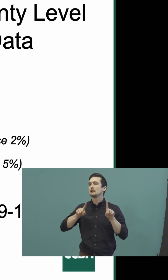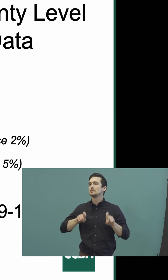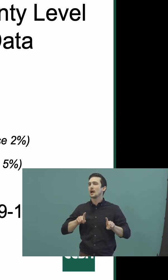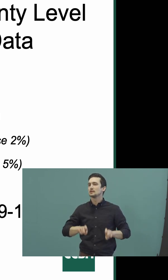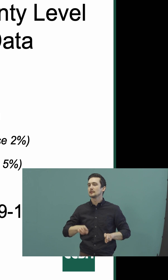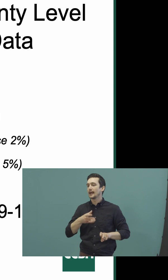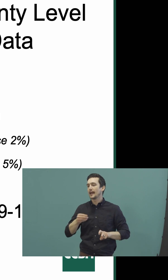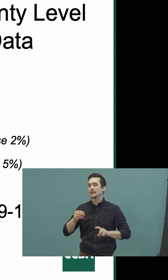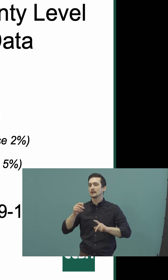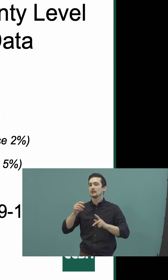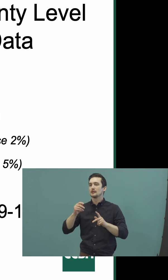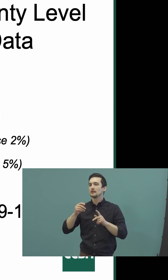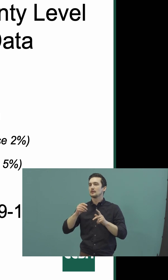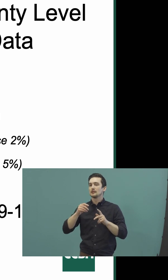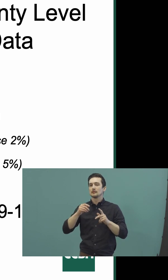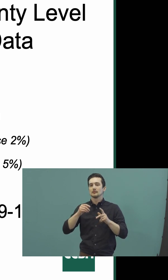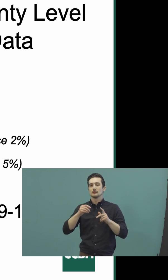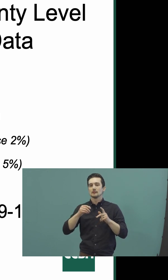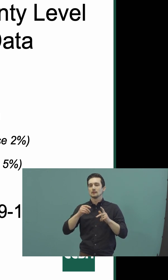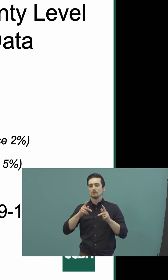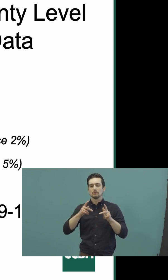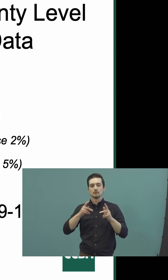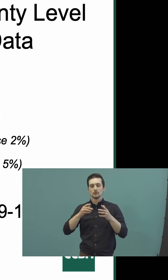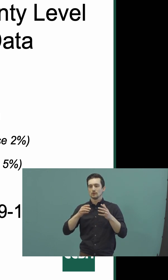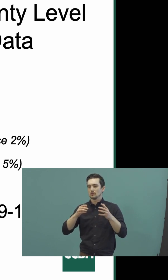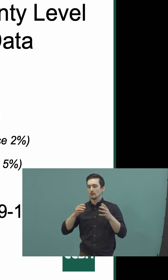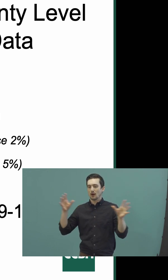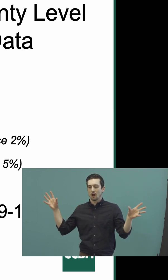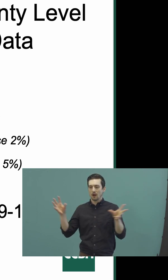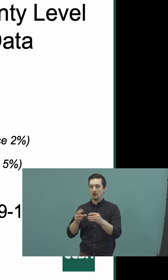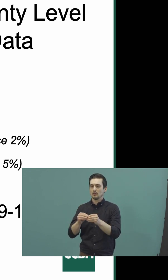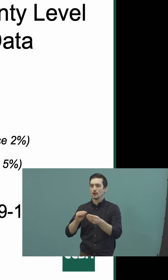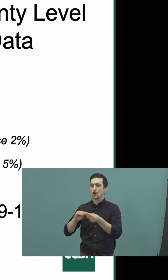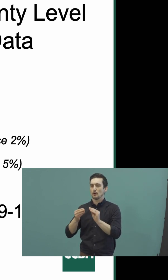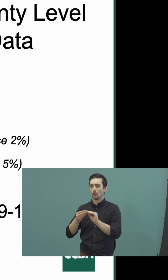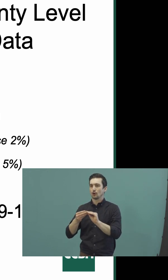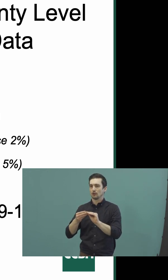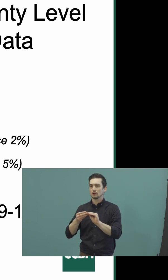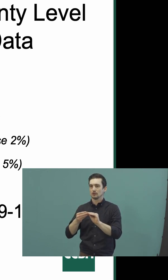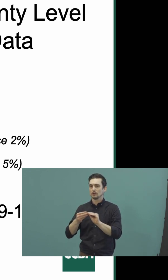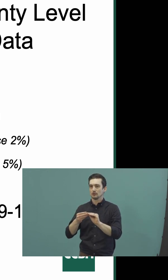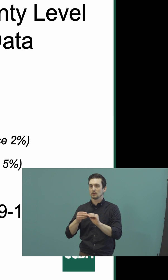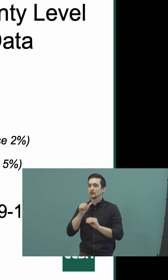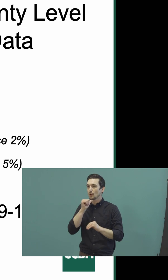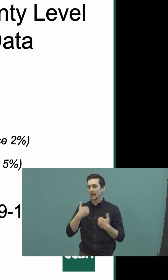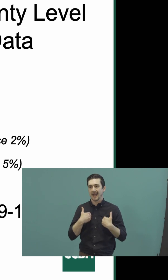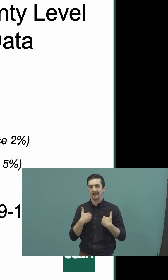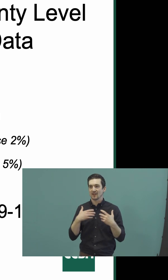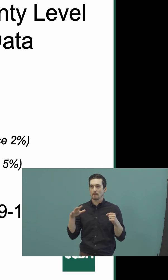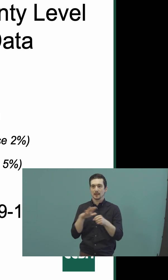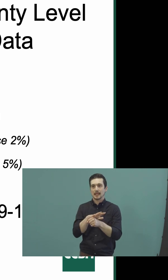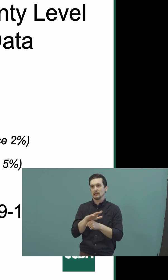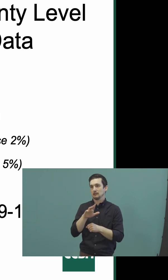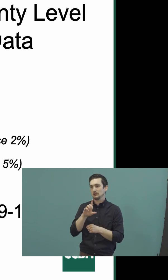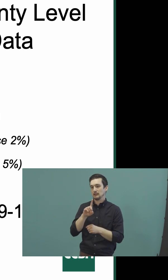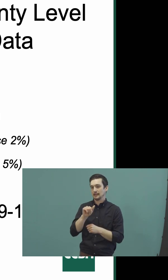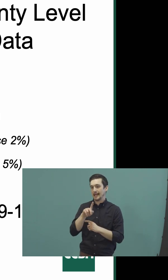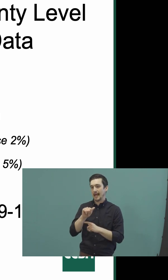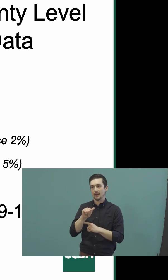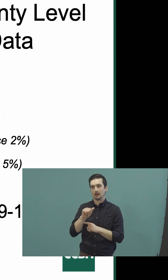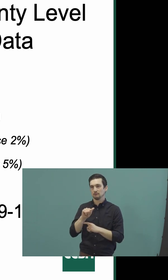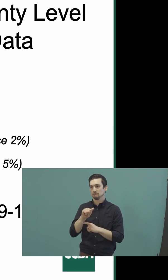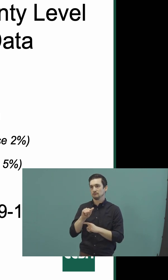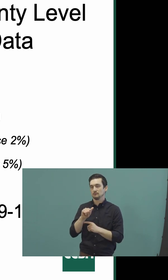are positive with the total number taken into account. And we do not have full data on this part.